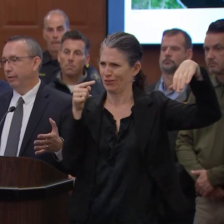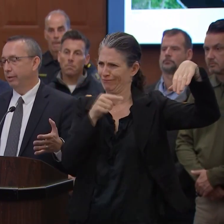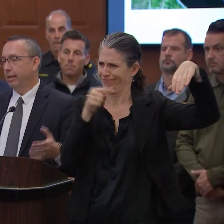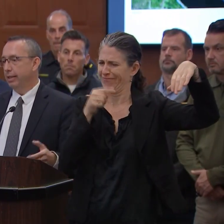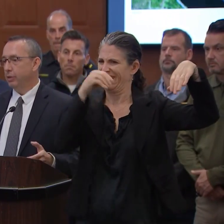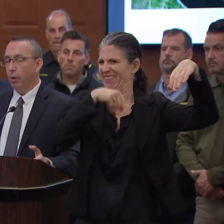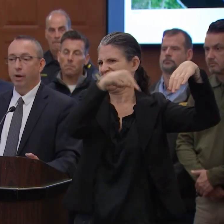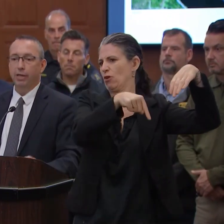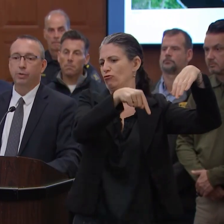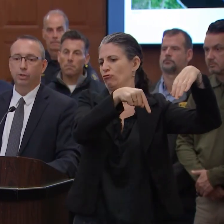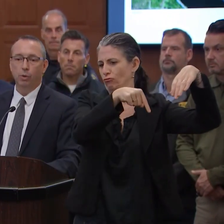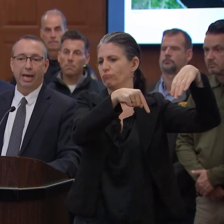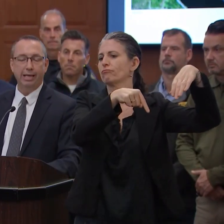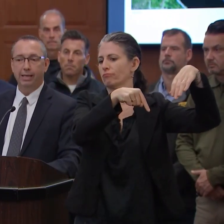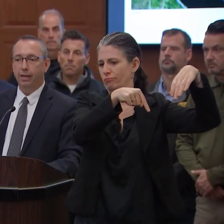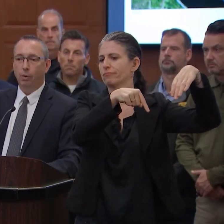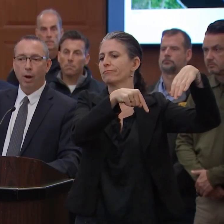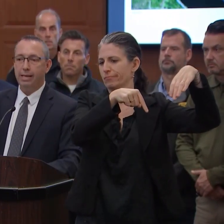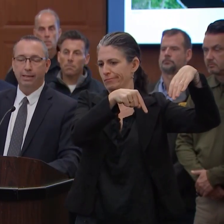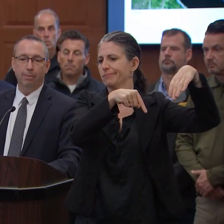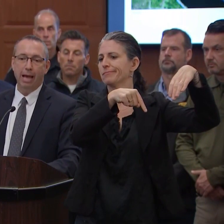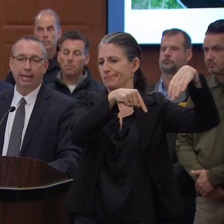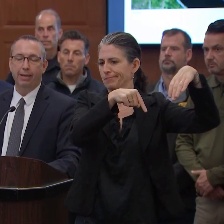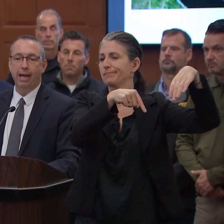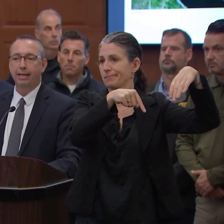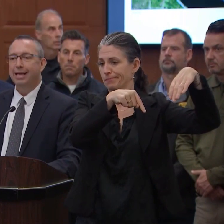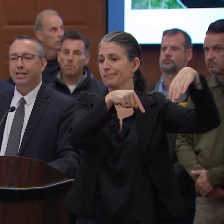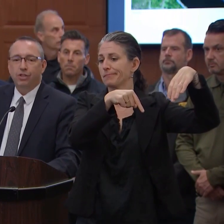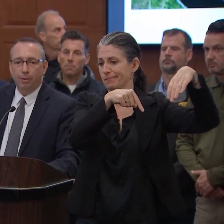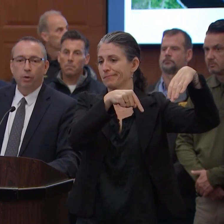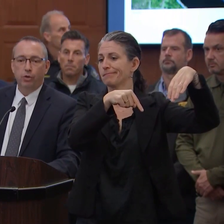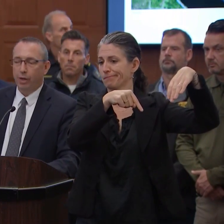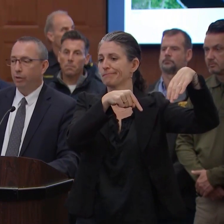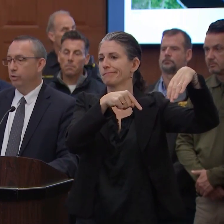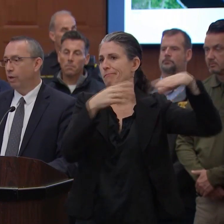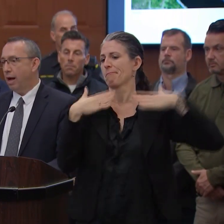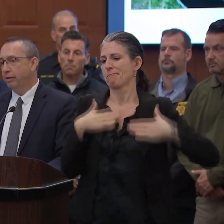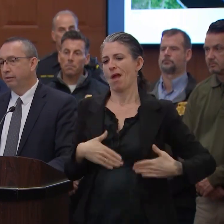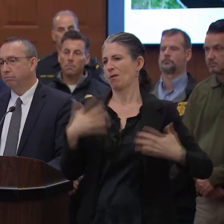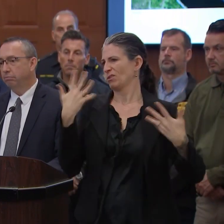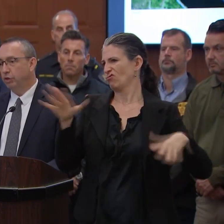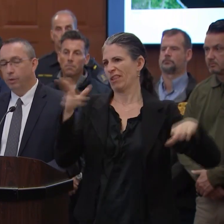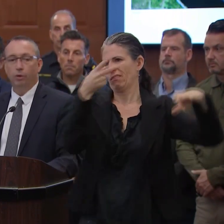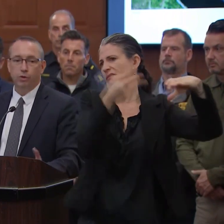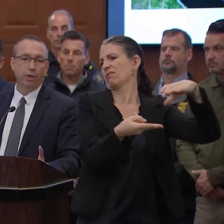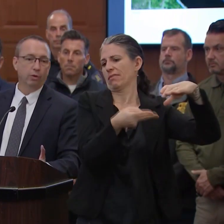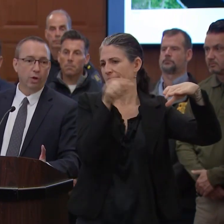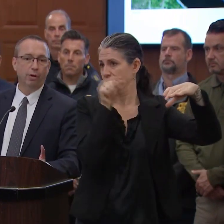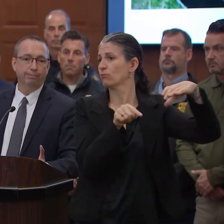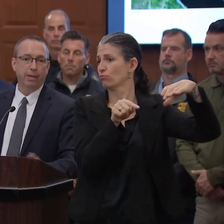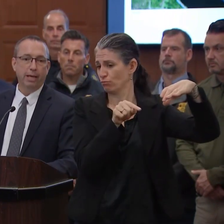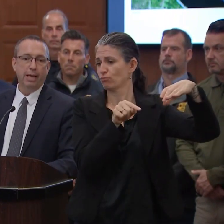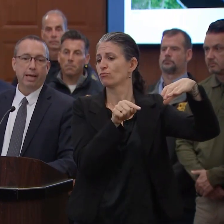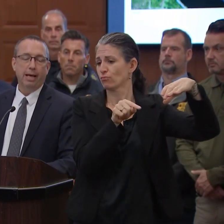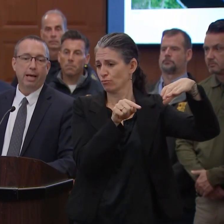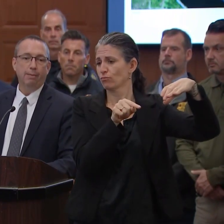box trailer is where he was located, right in the back of that. Some of those trailers are locked. Some of those trailers